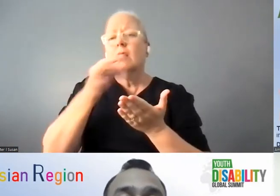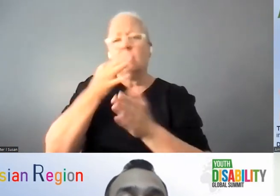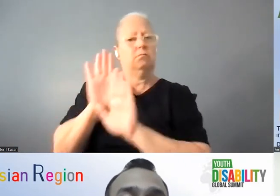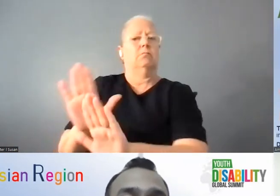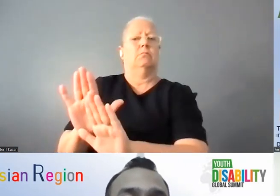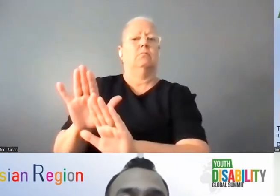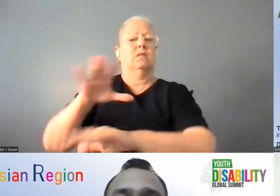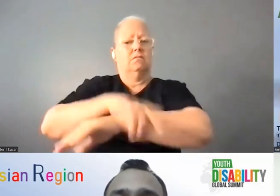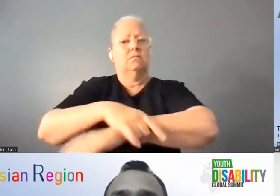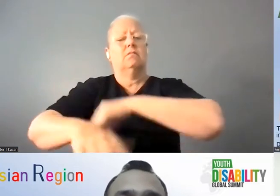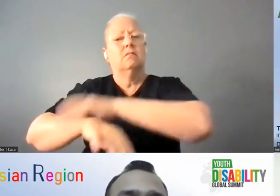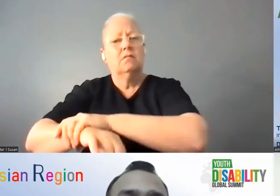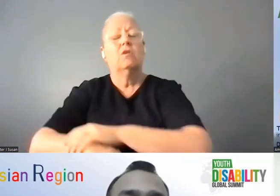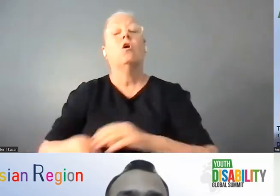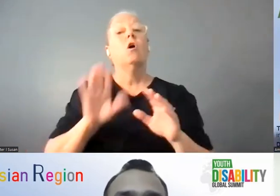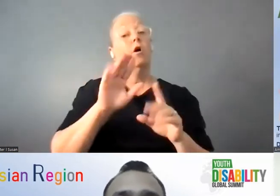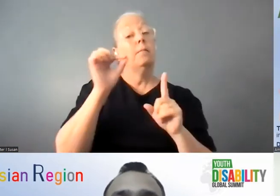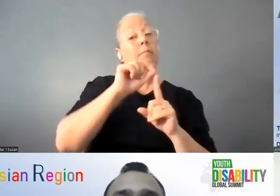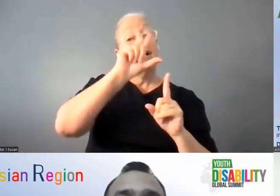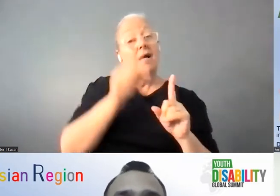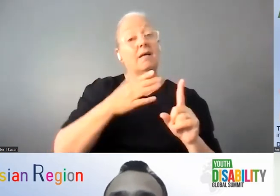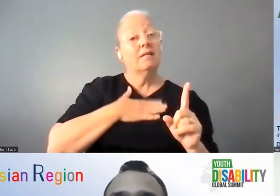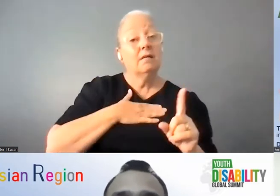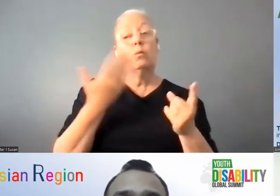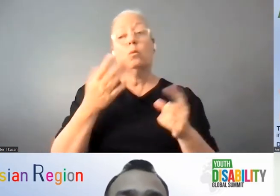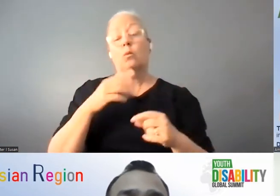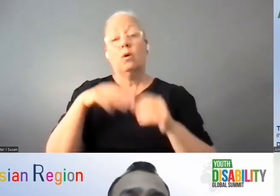countries like Pakistan, India, and